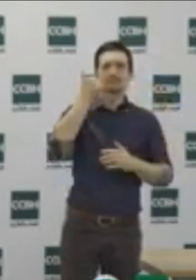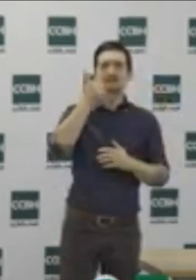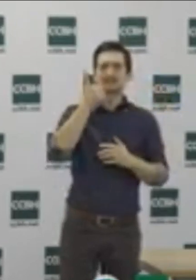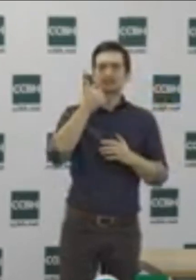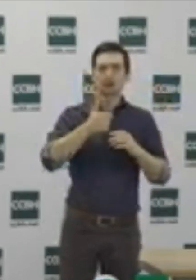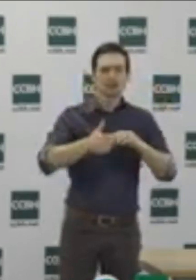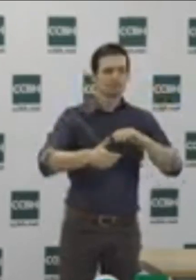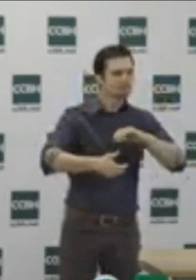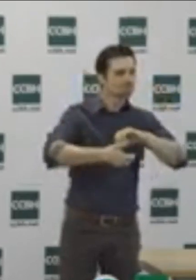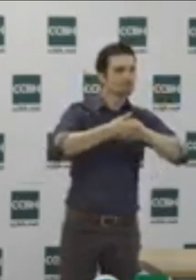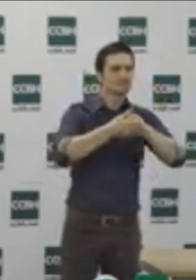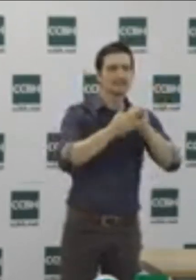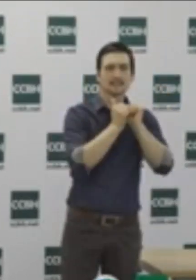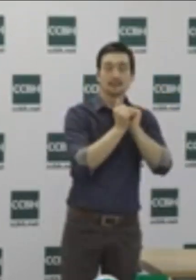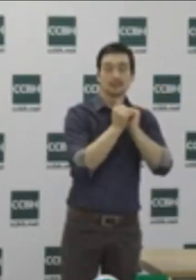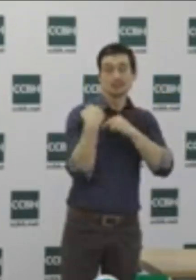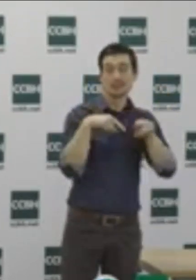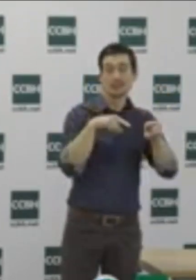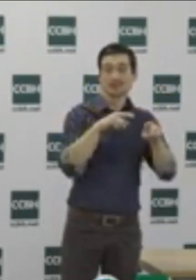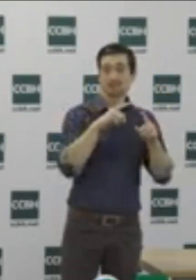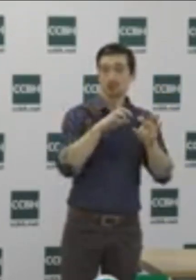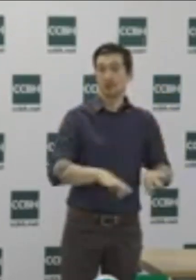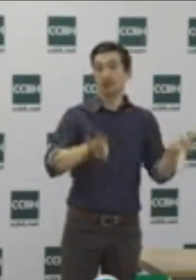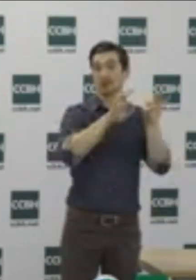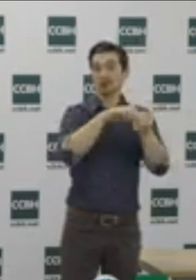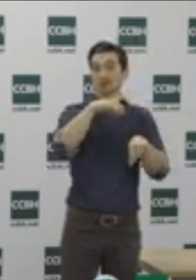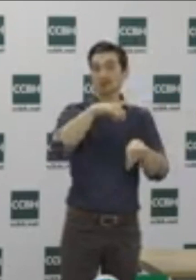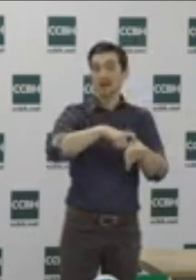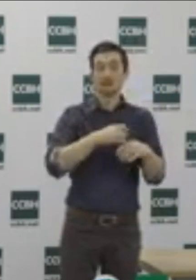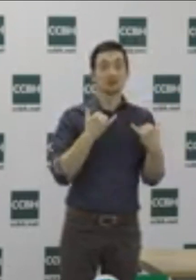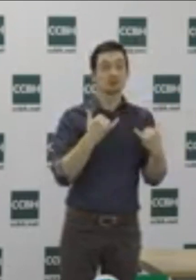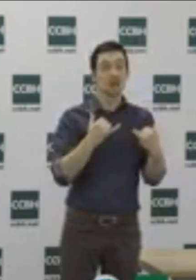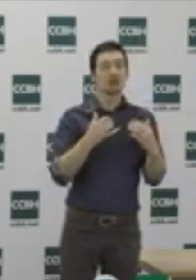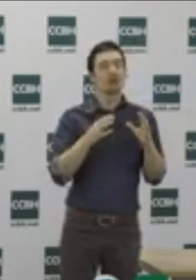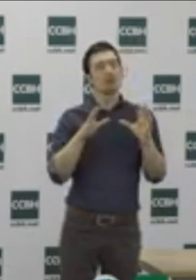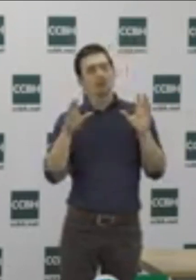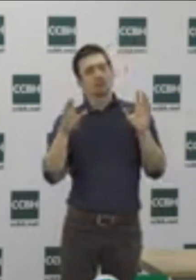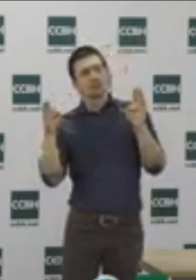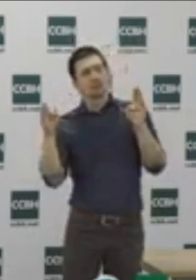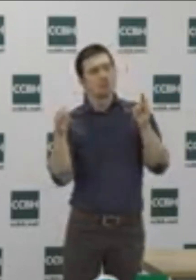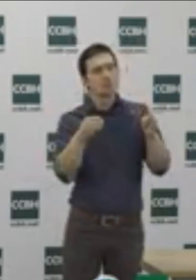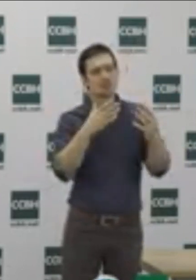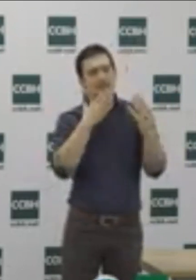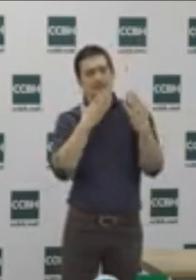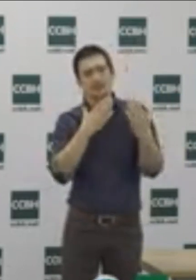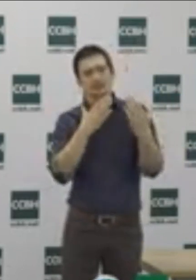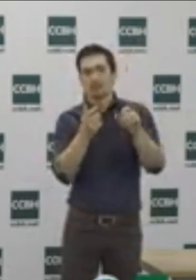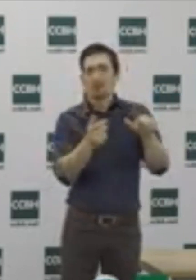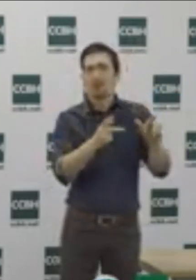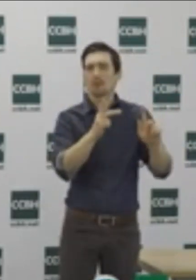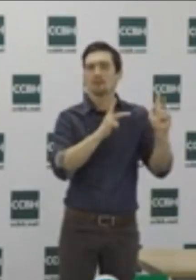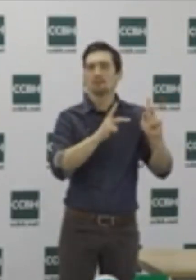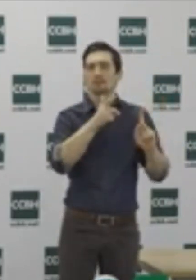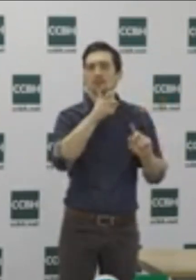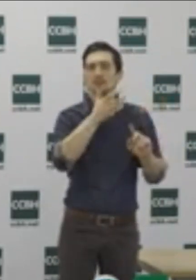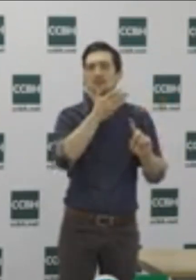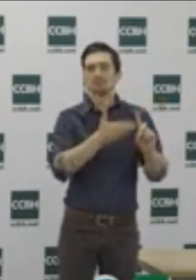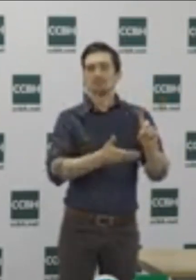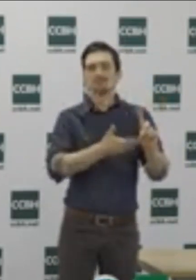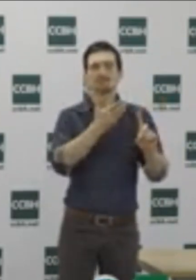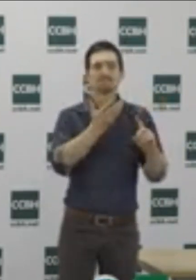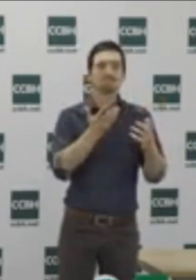really critical time. And so I'm going to veer into thanking all those folks who continue to keep